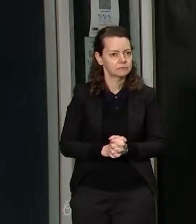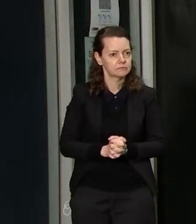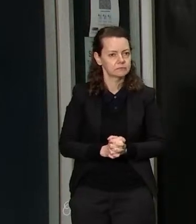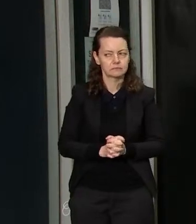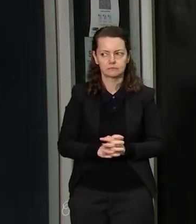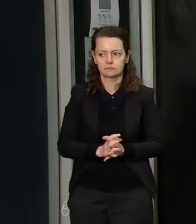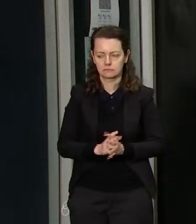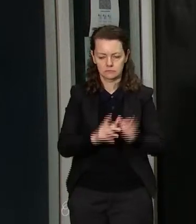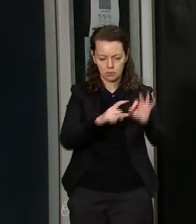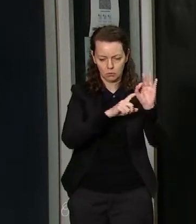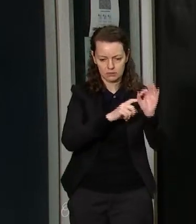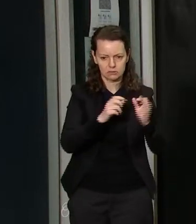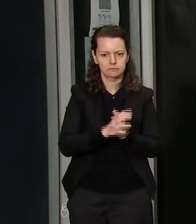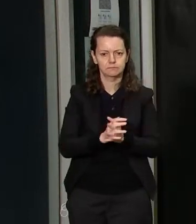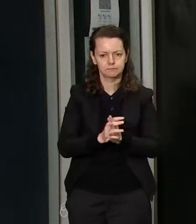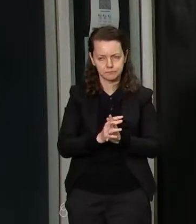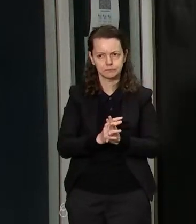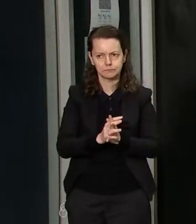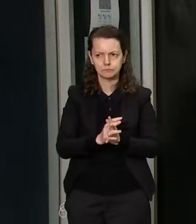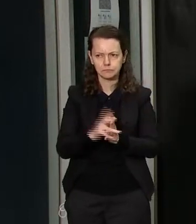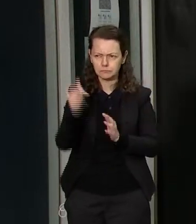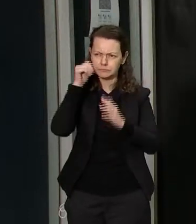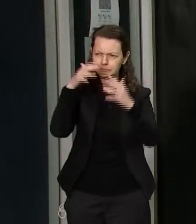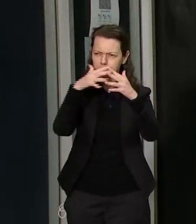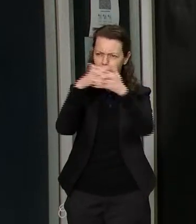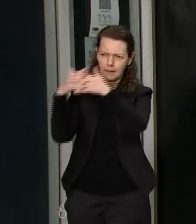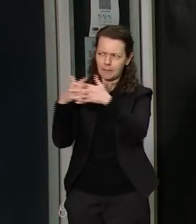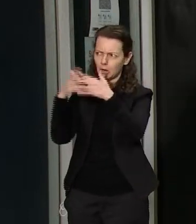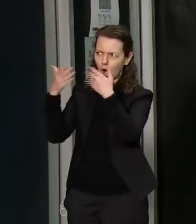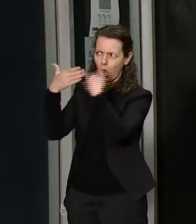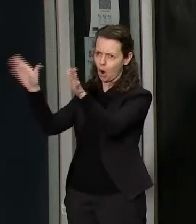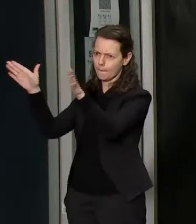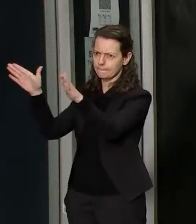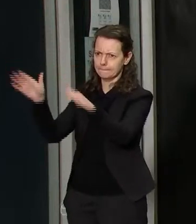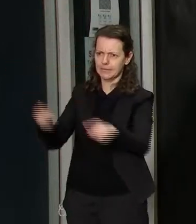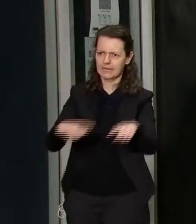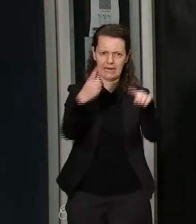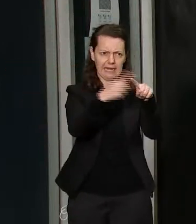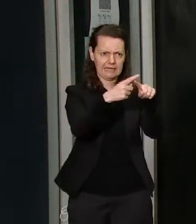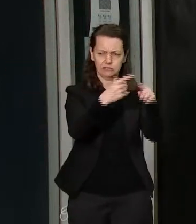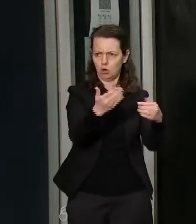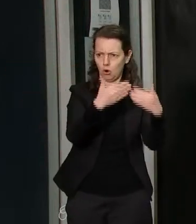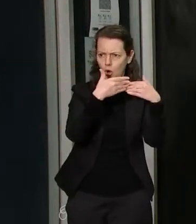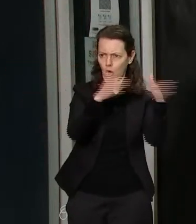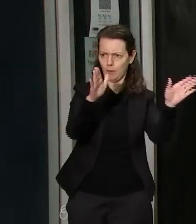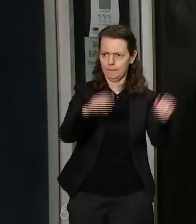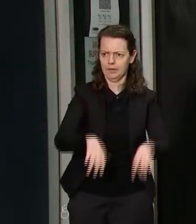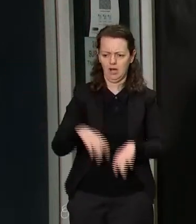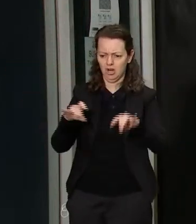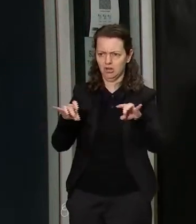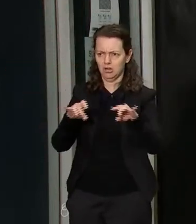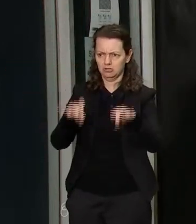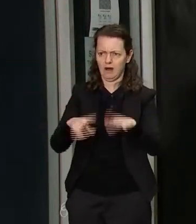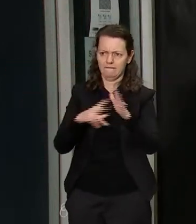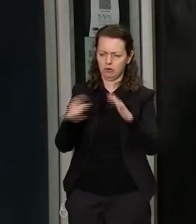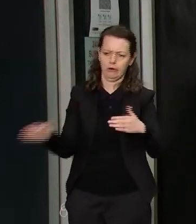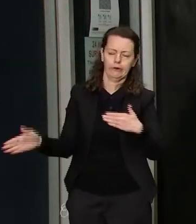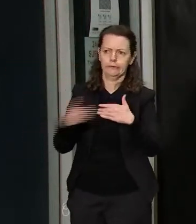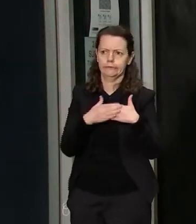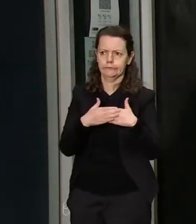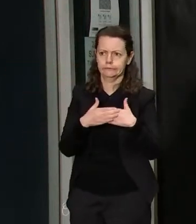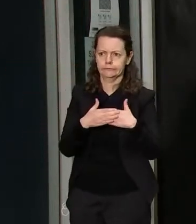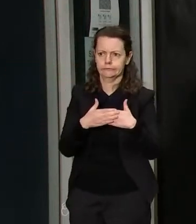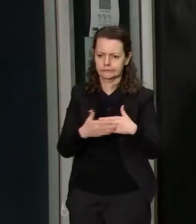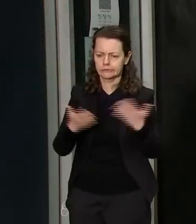longer future? England's opened up, others have opened up, we get vaccinated. What's the point? What's the level of risk you're willing to accept on the government to keep us